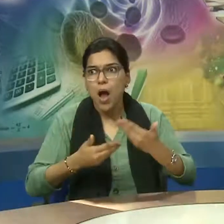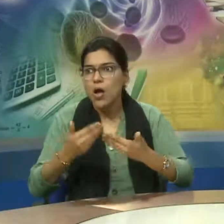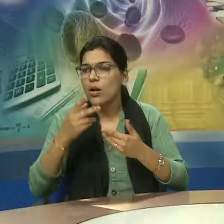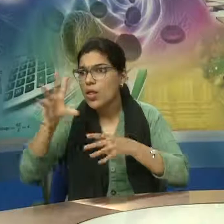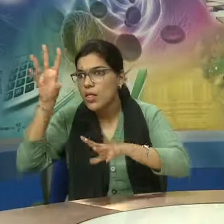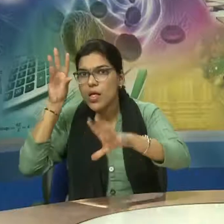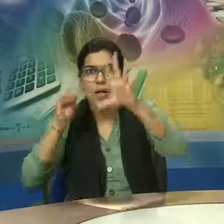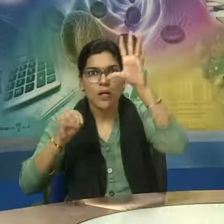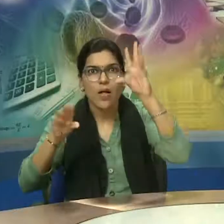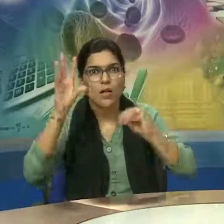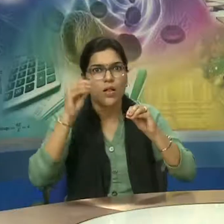We all learn